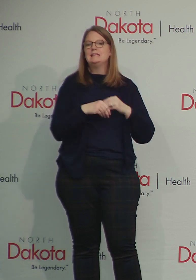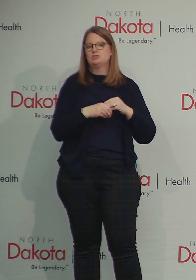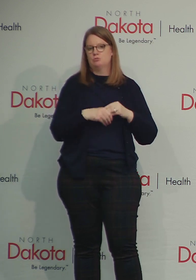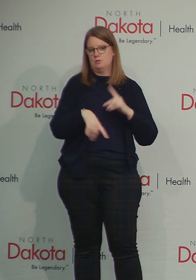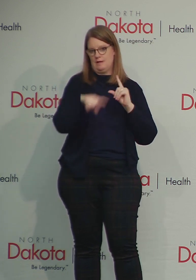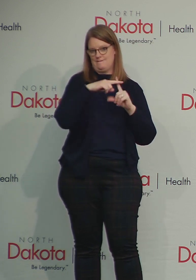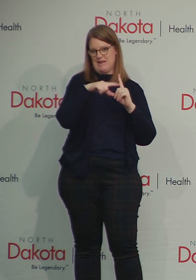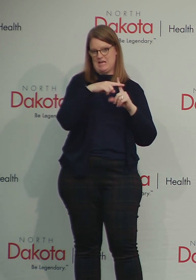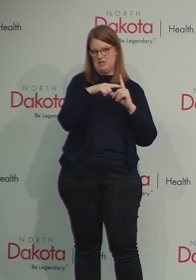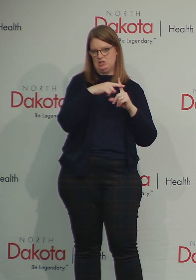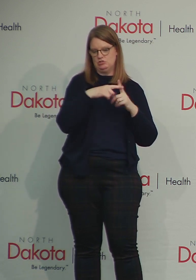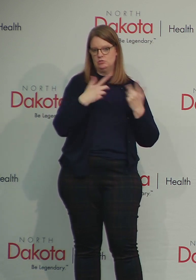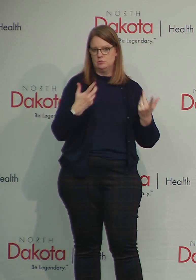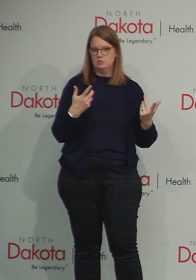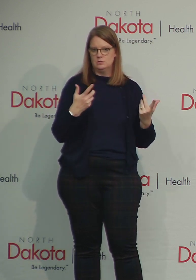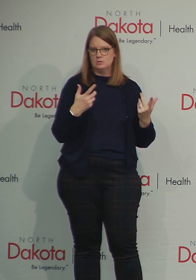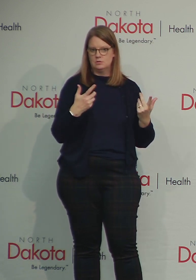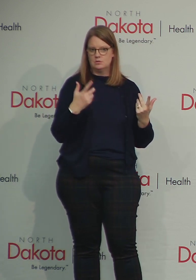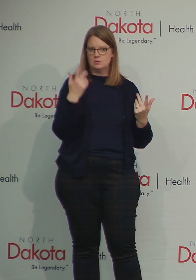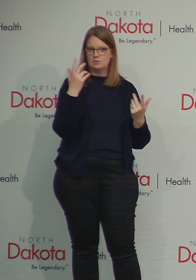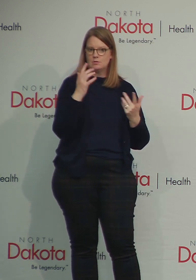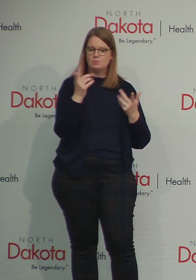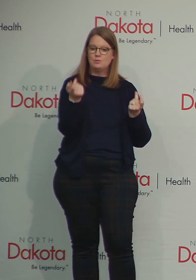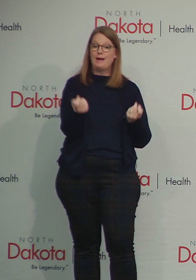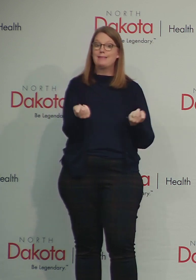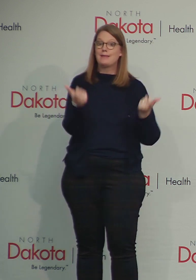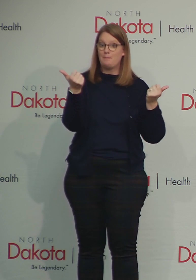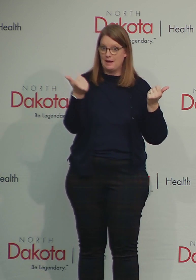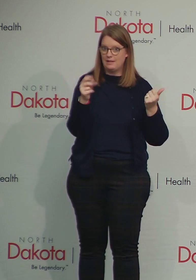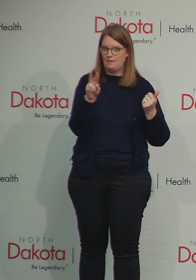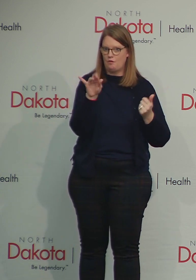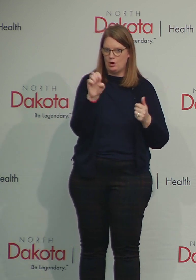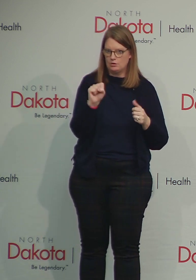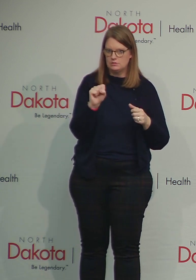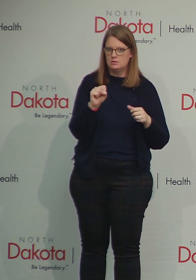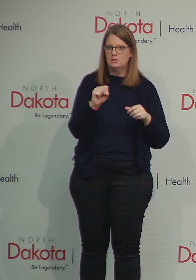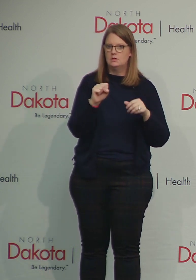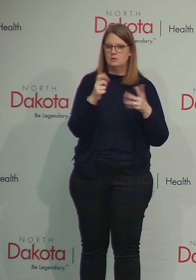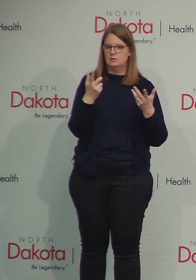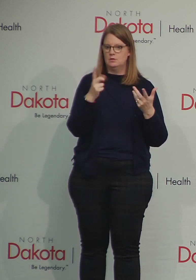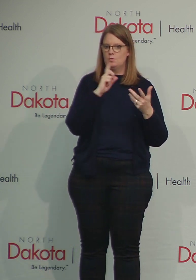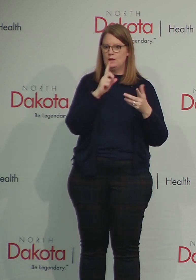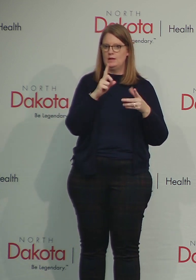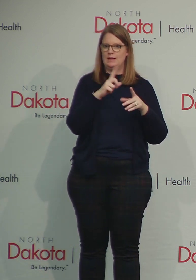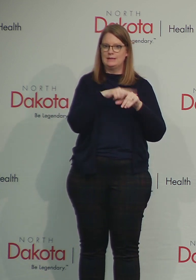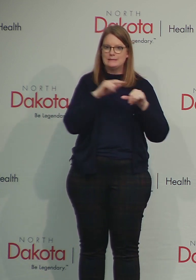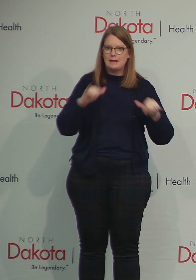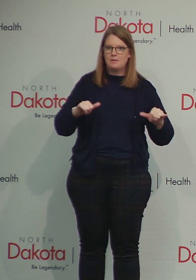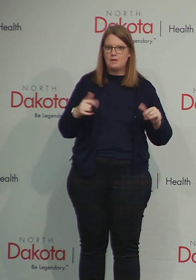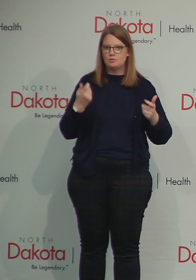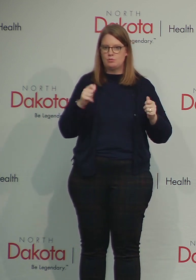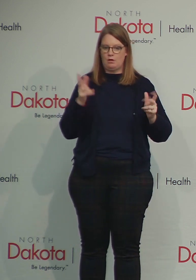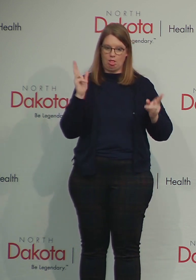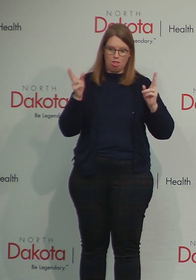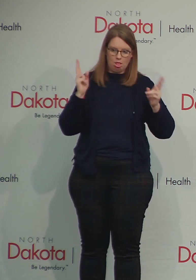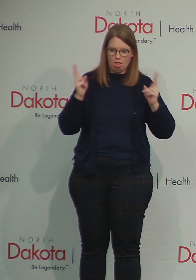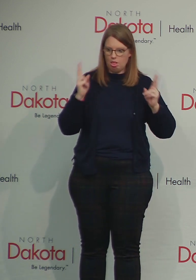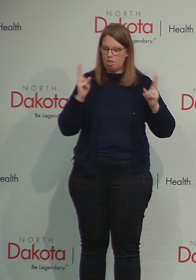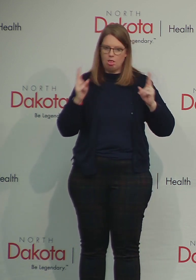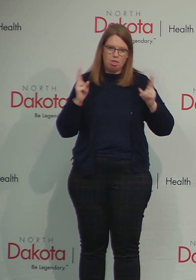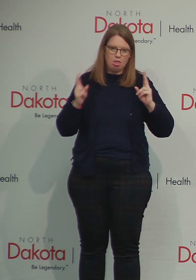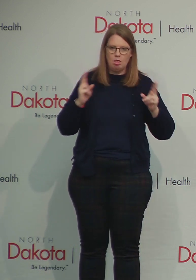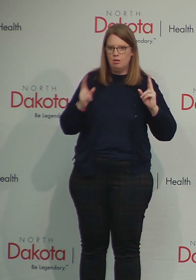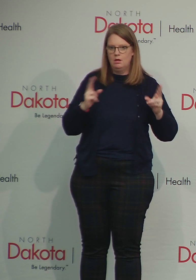North Dakota in terms of us eliminating the virus. At the same time, we're hustling and doing everything we can